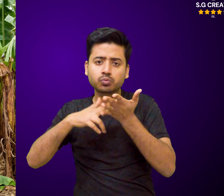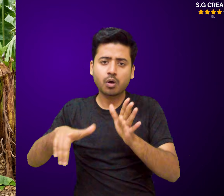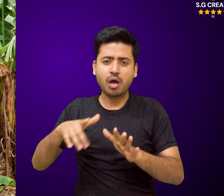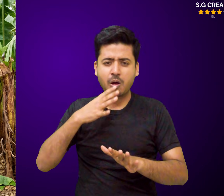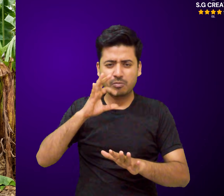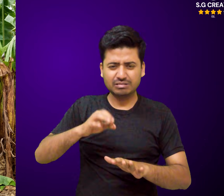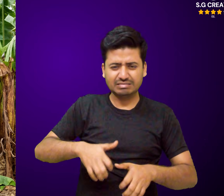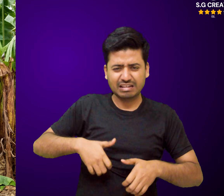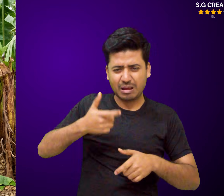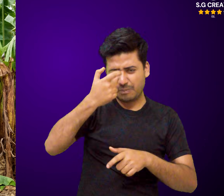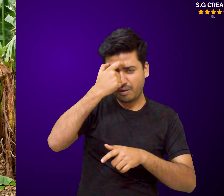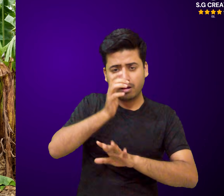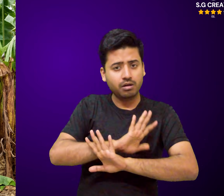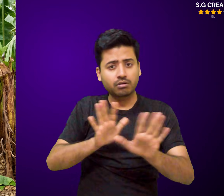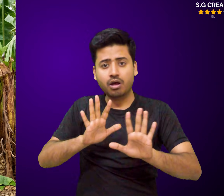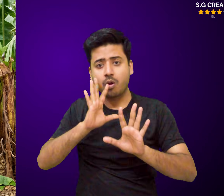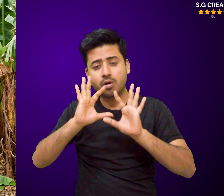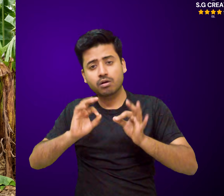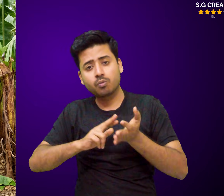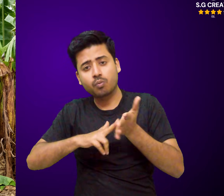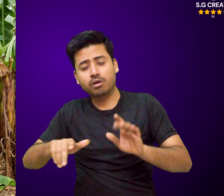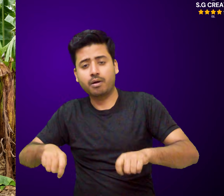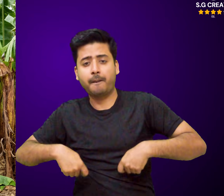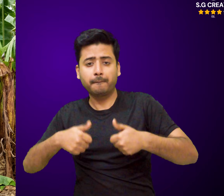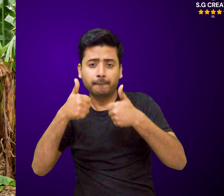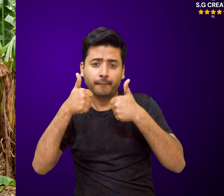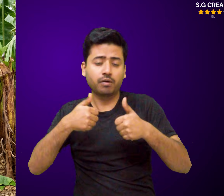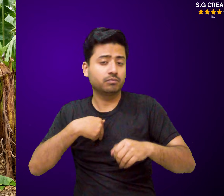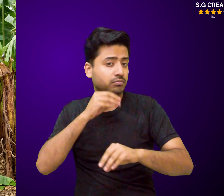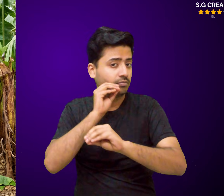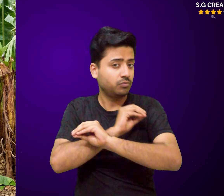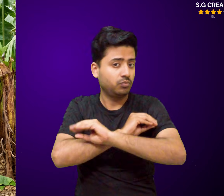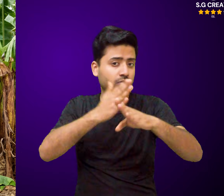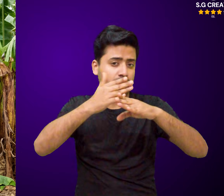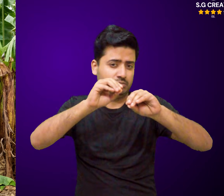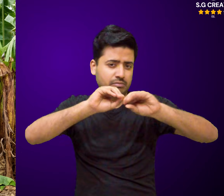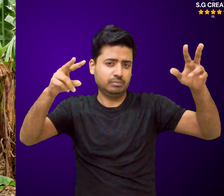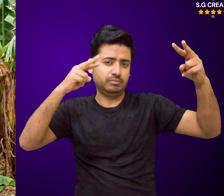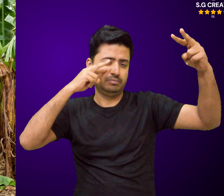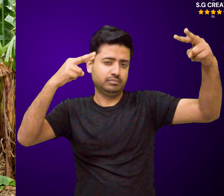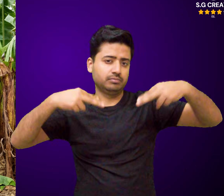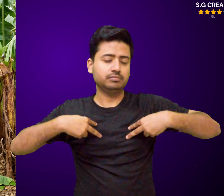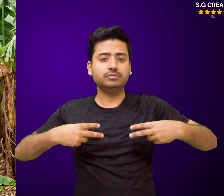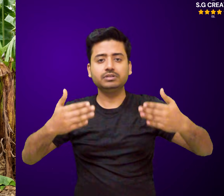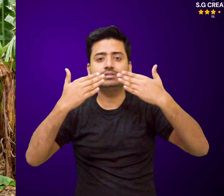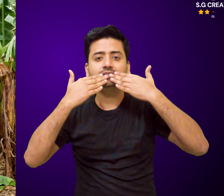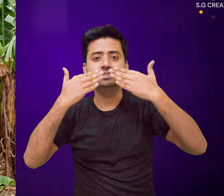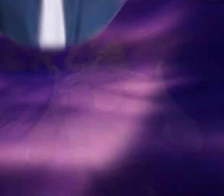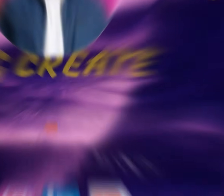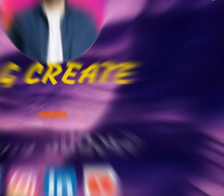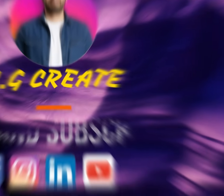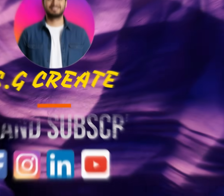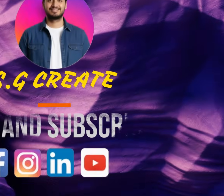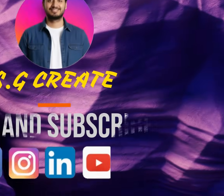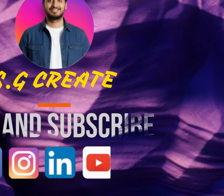waste and increases income for marginal farmers. Product range. They work with brands to create sustainable